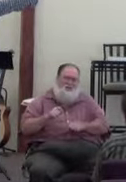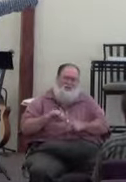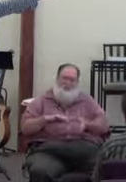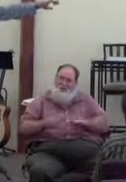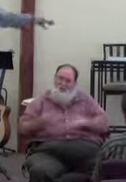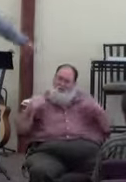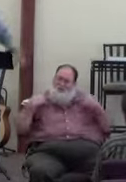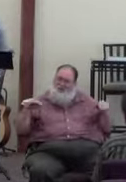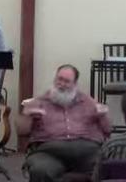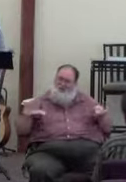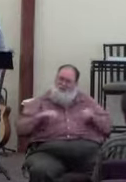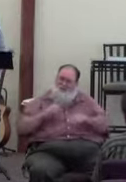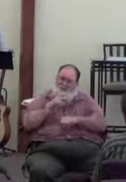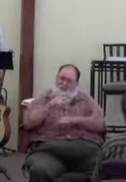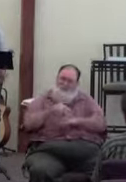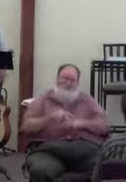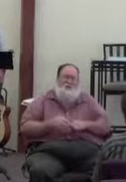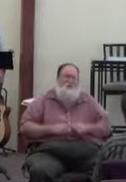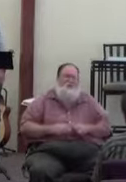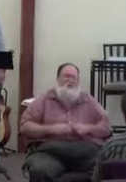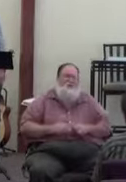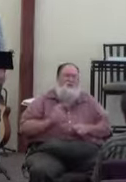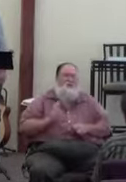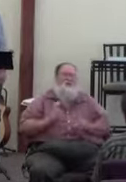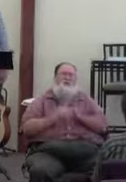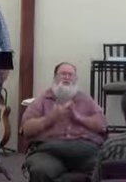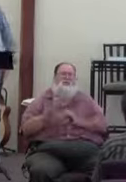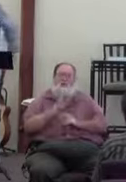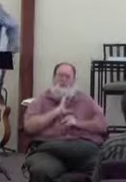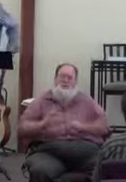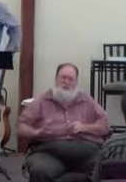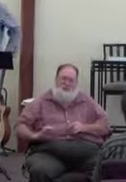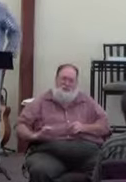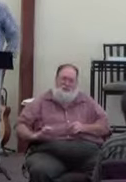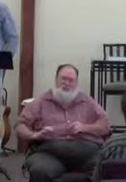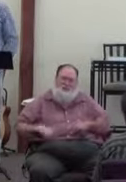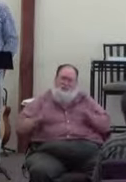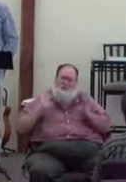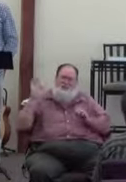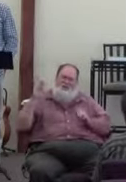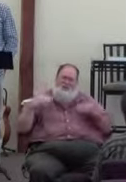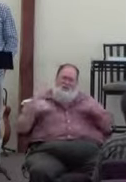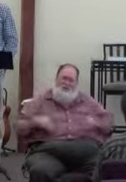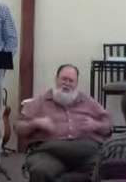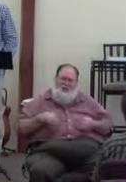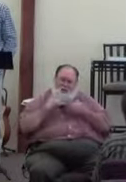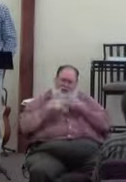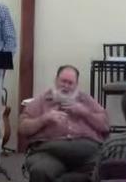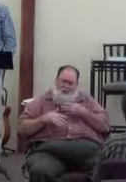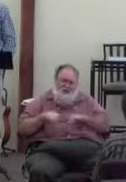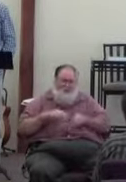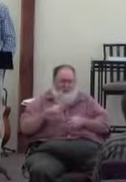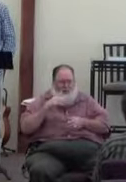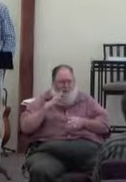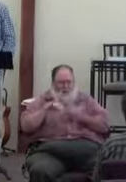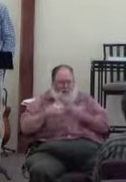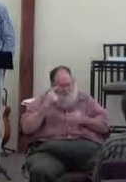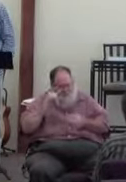Jesus Christ, our Lord and Savior, sacrificed his body and blood and did it all for you and